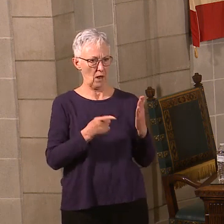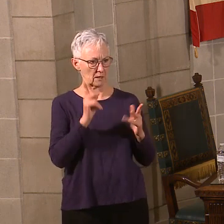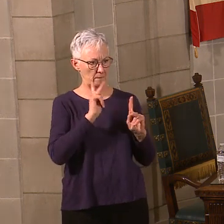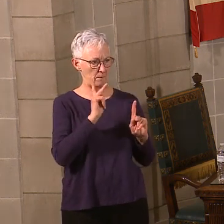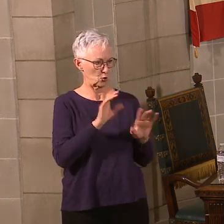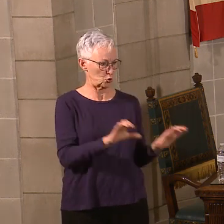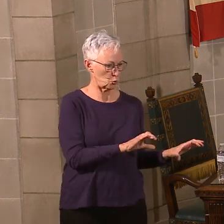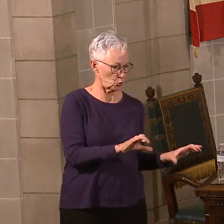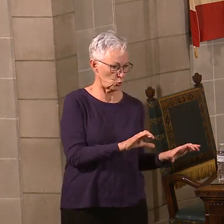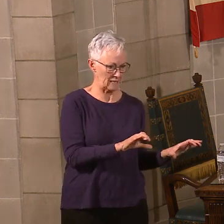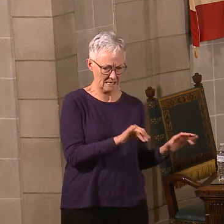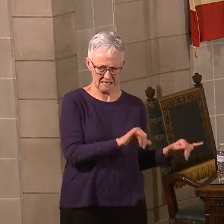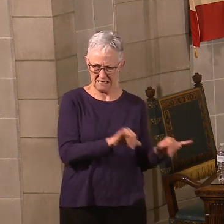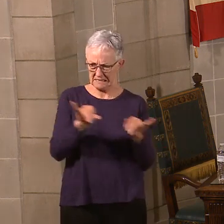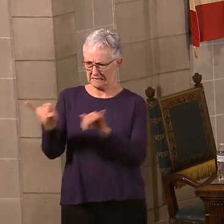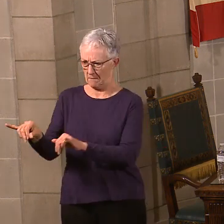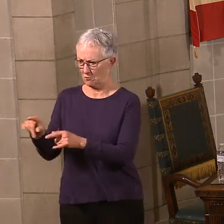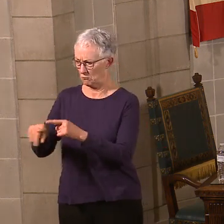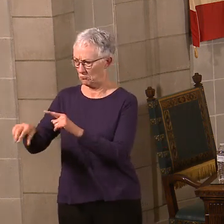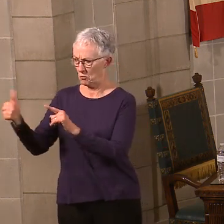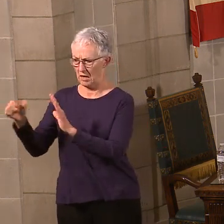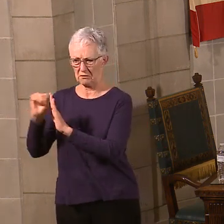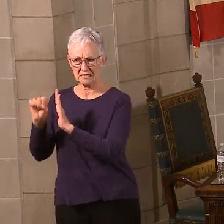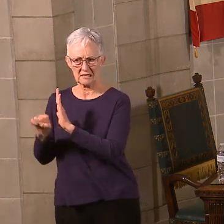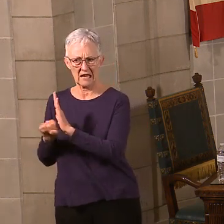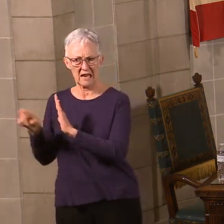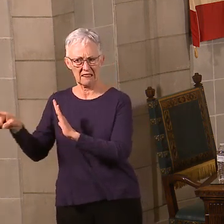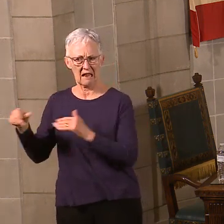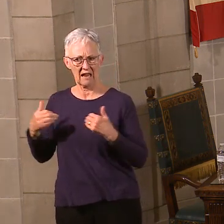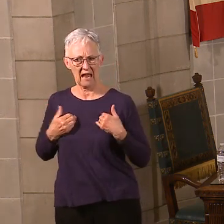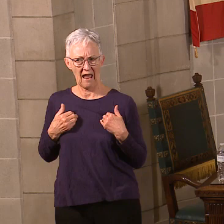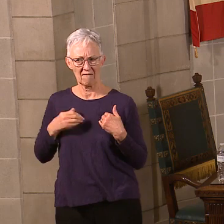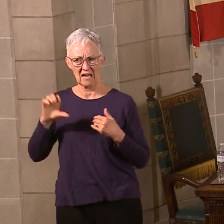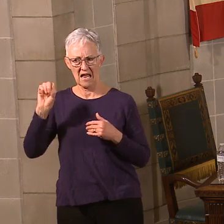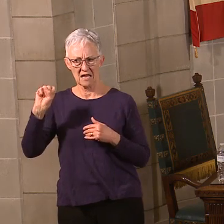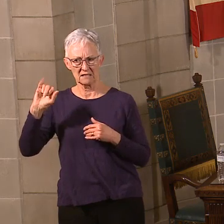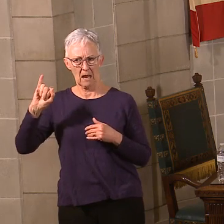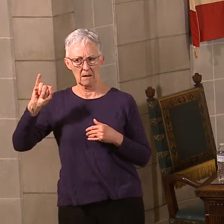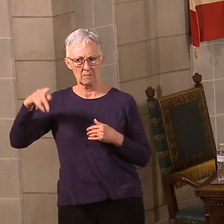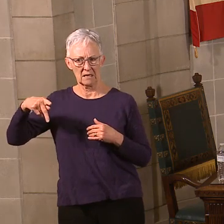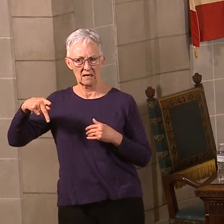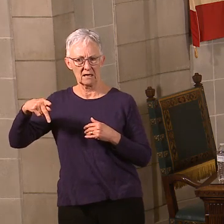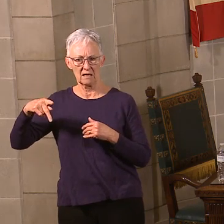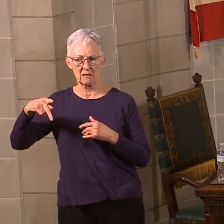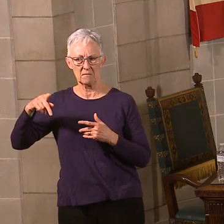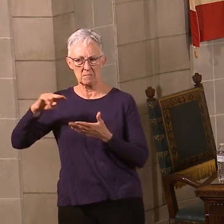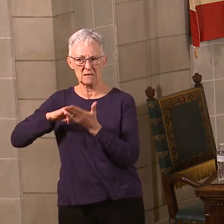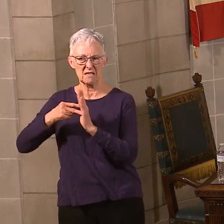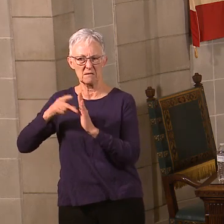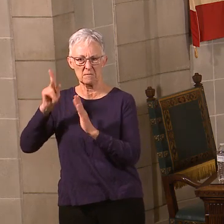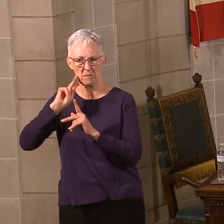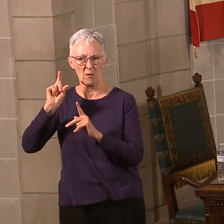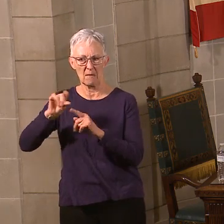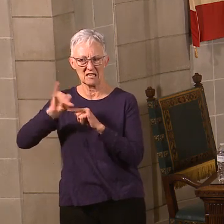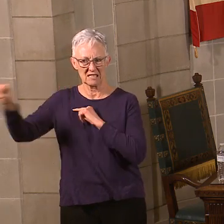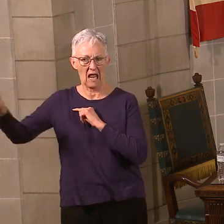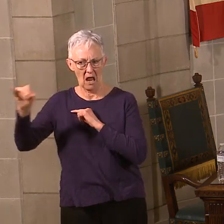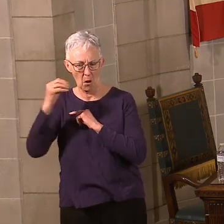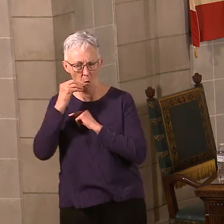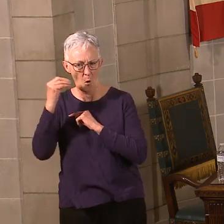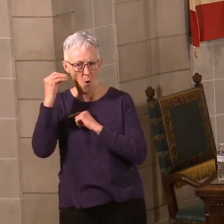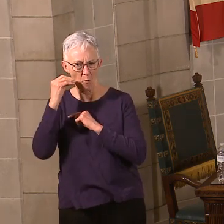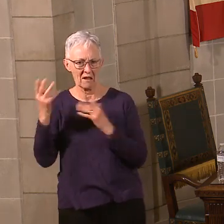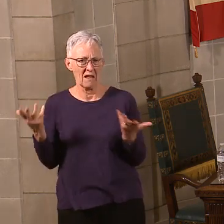here in Nebraska is very similar to what other states with the so-called shelter-in-place or stay-at-home orders are. And so part of it's just semantics.